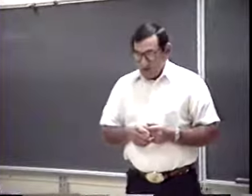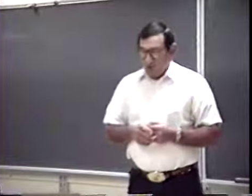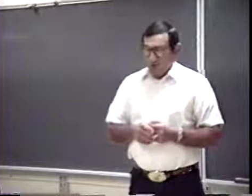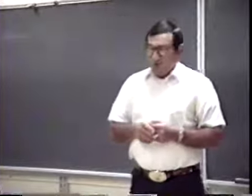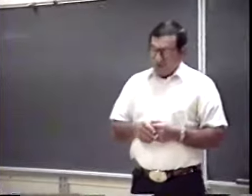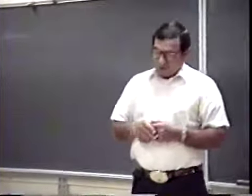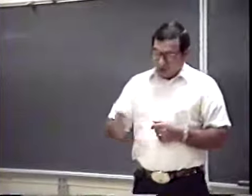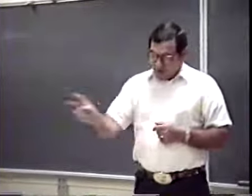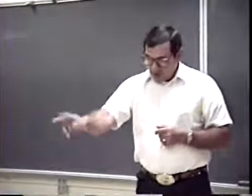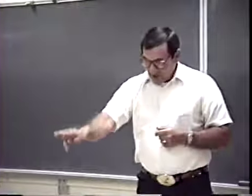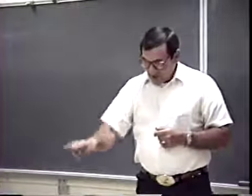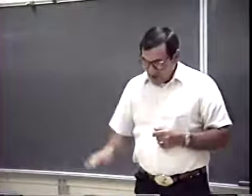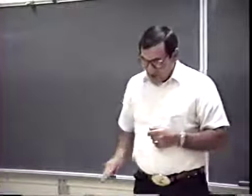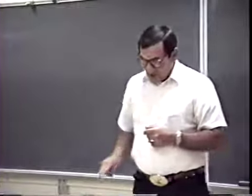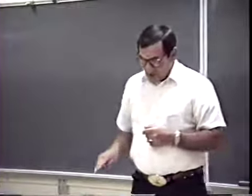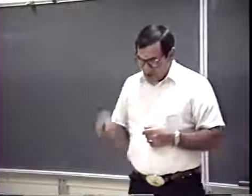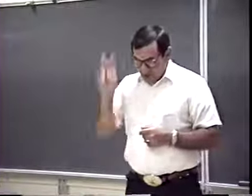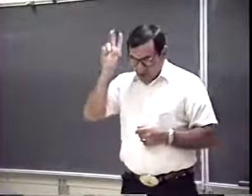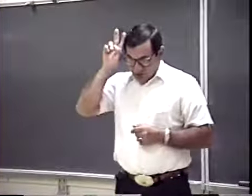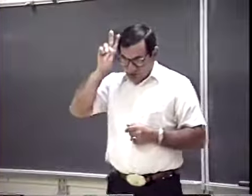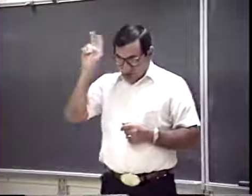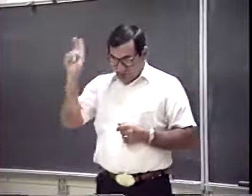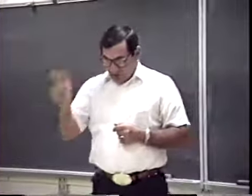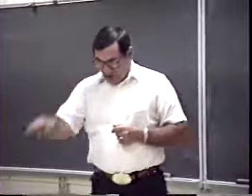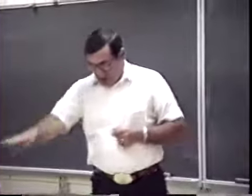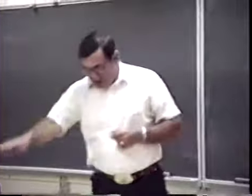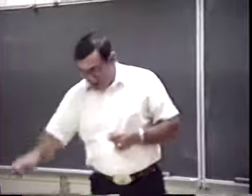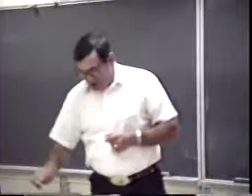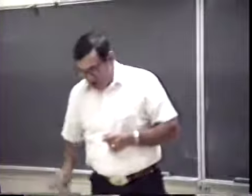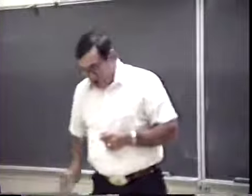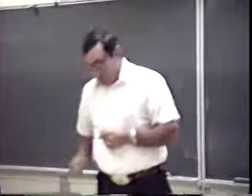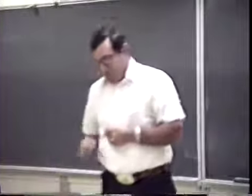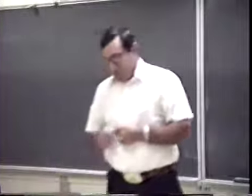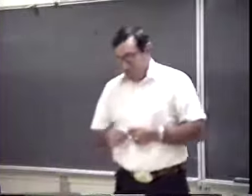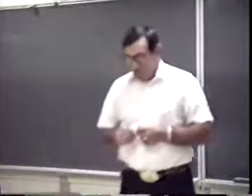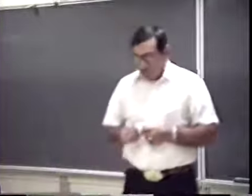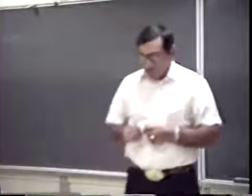"Oh, that's it. Coyote is this way. This is the wolf. This is coyote."